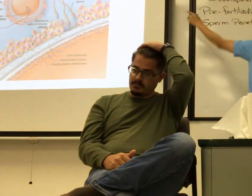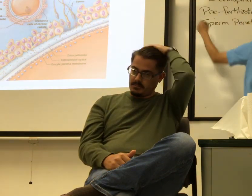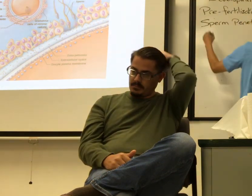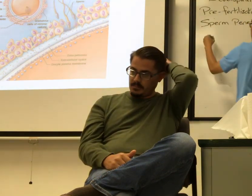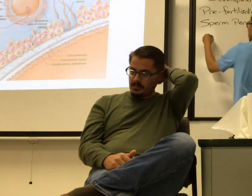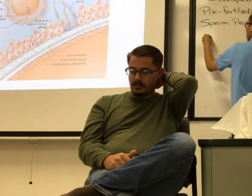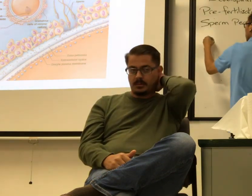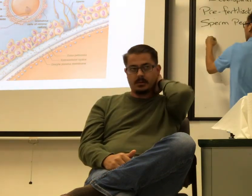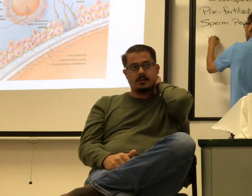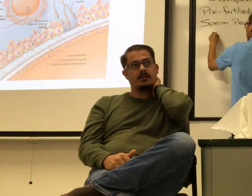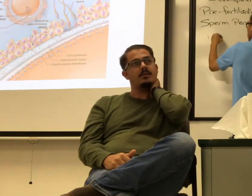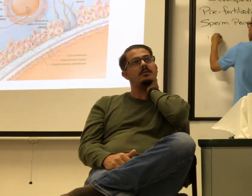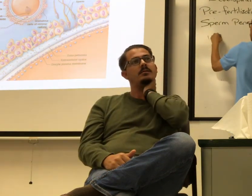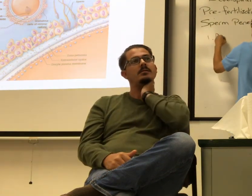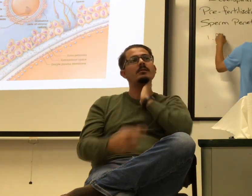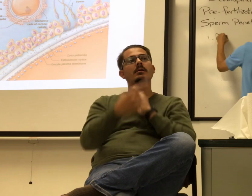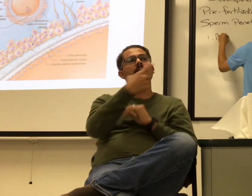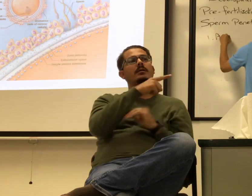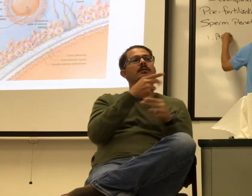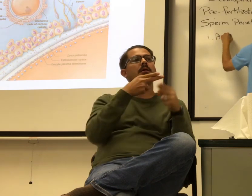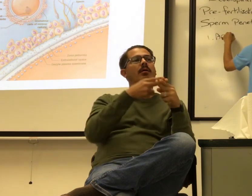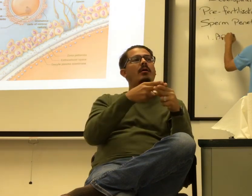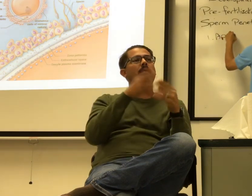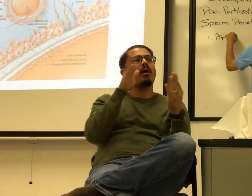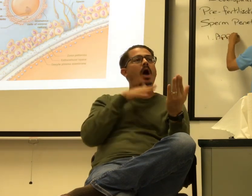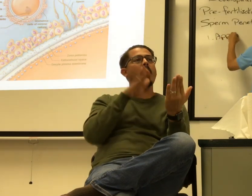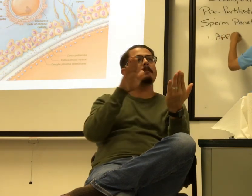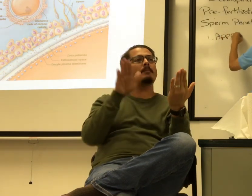They call this one approach.